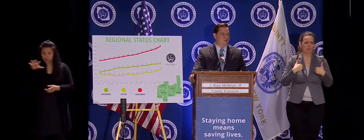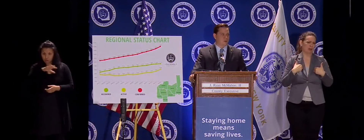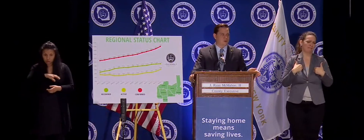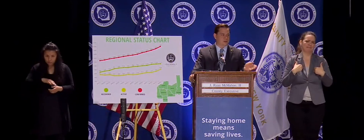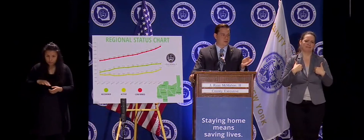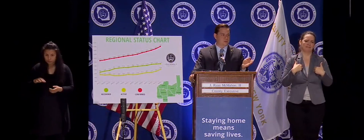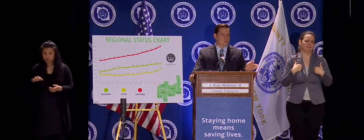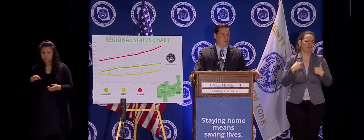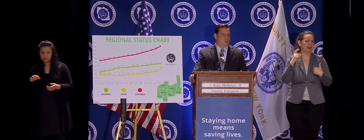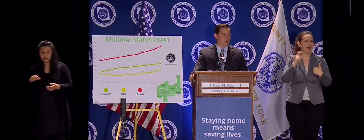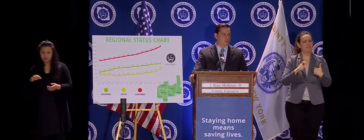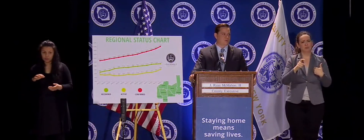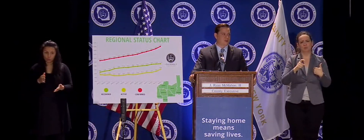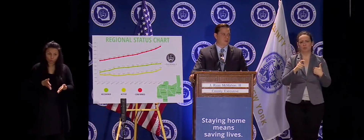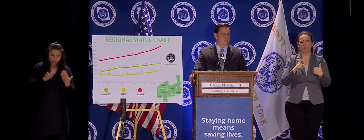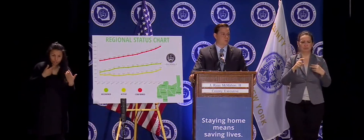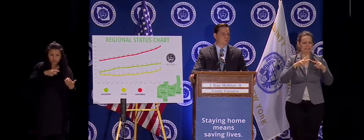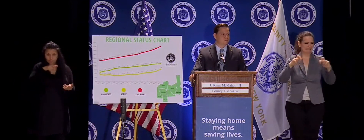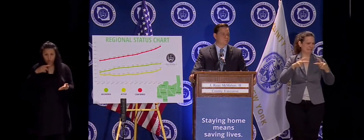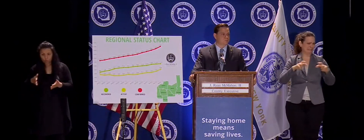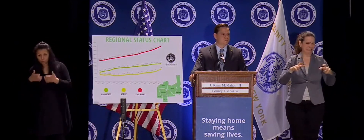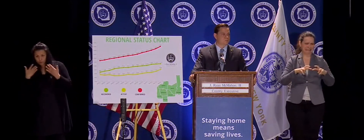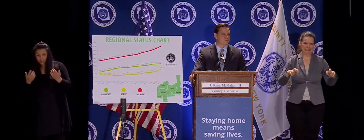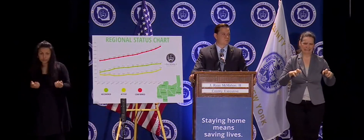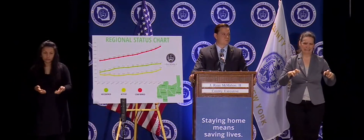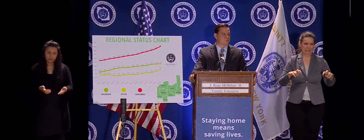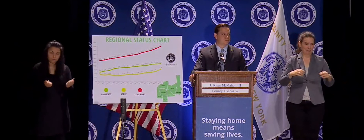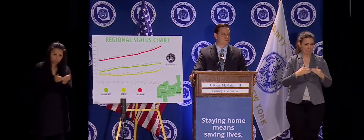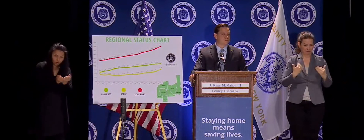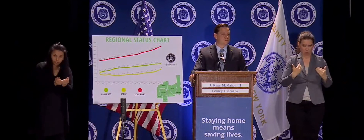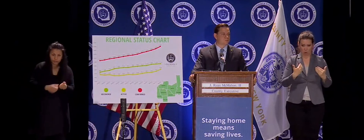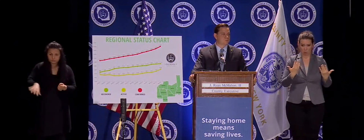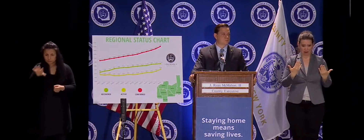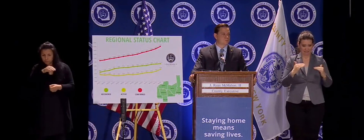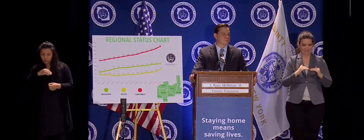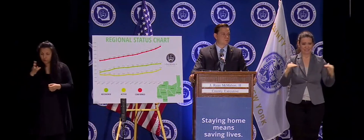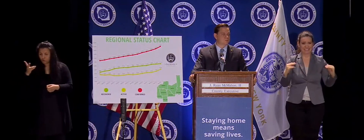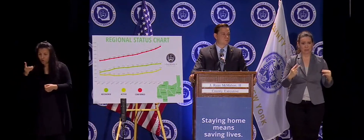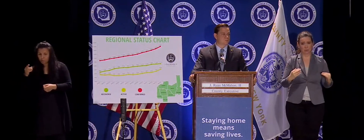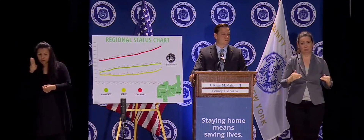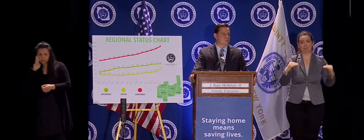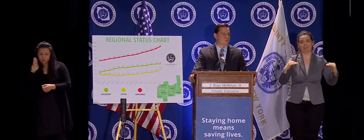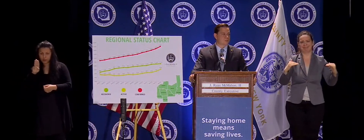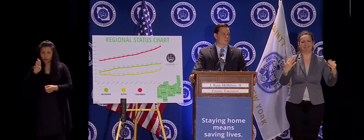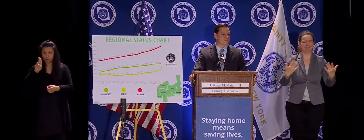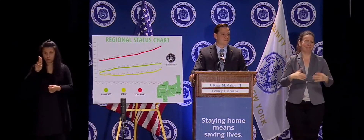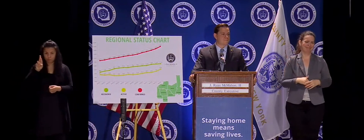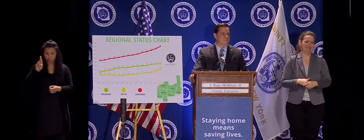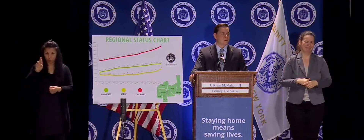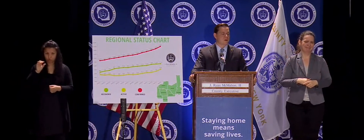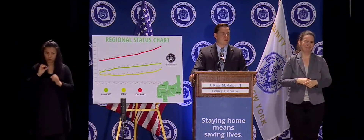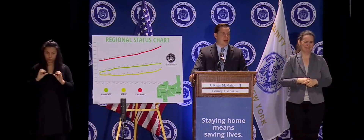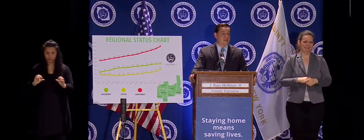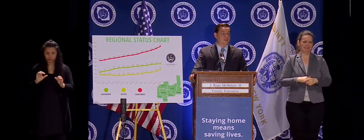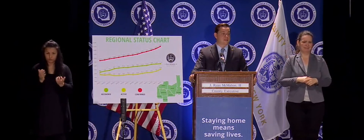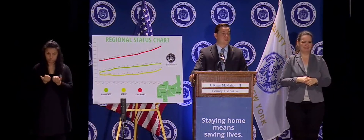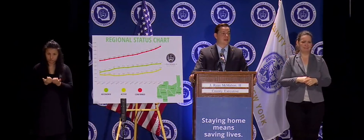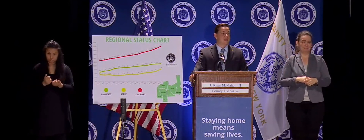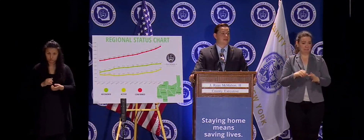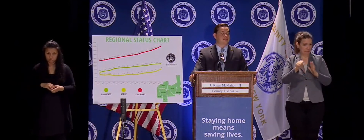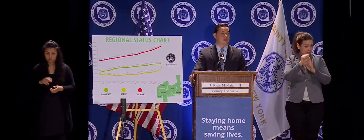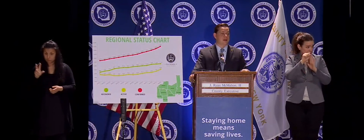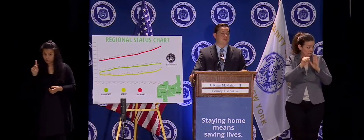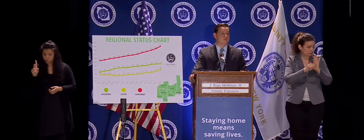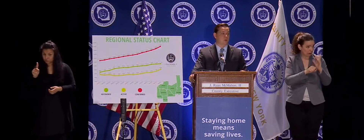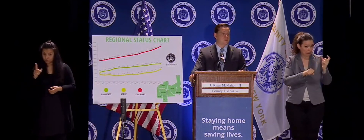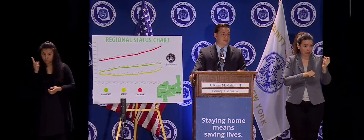on before you can move forward with phase two. It'll be the state's decision as to when we go to phase two? I think the state